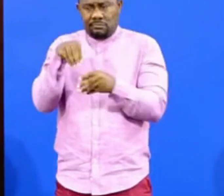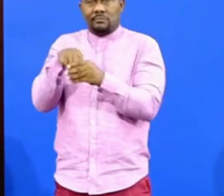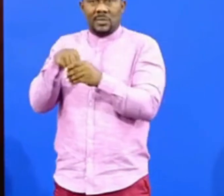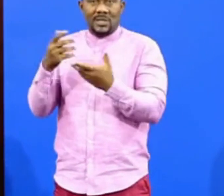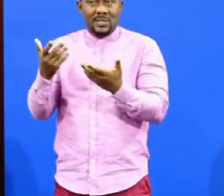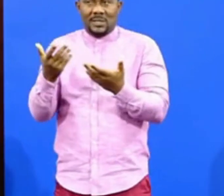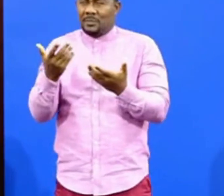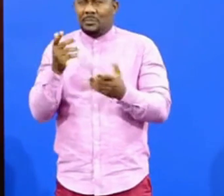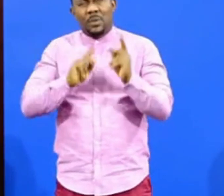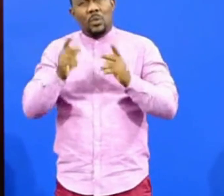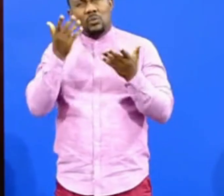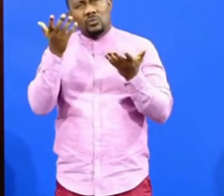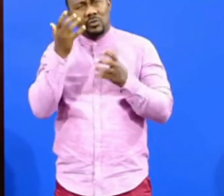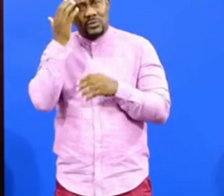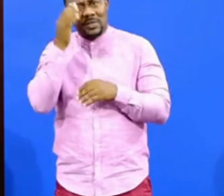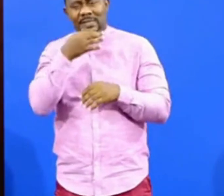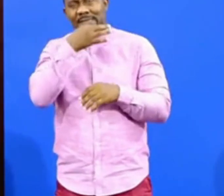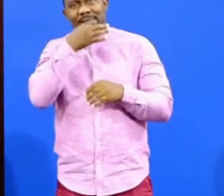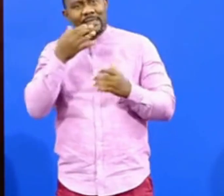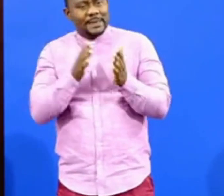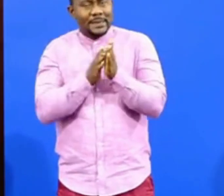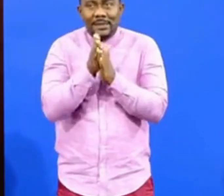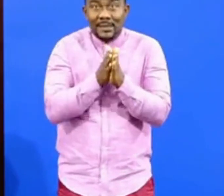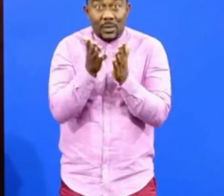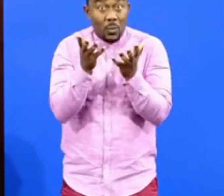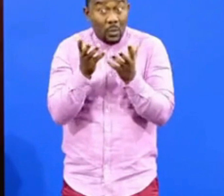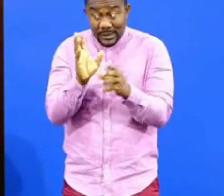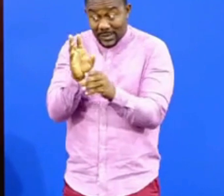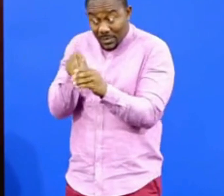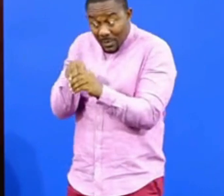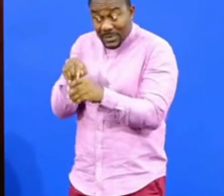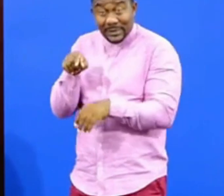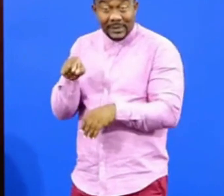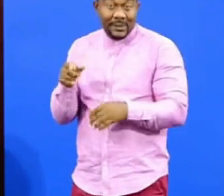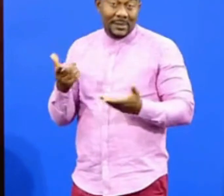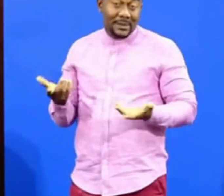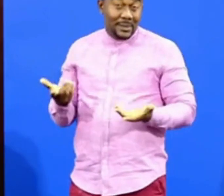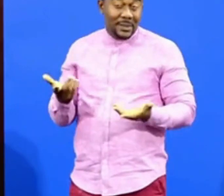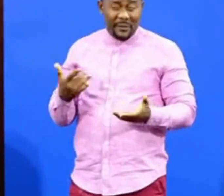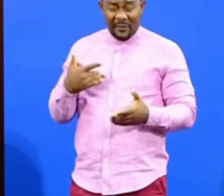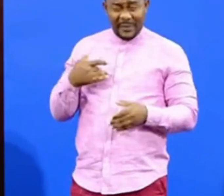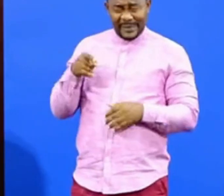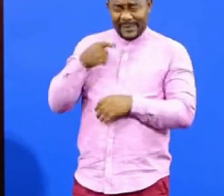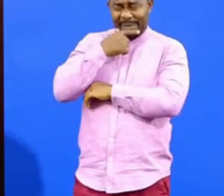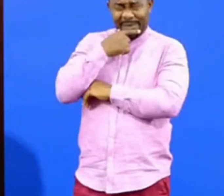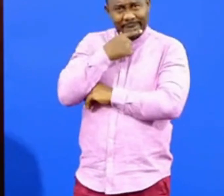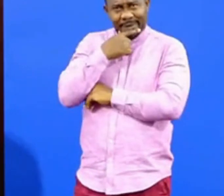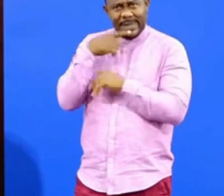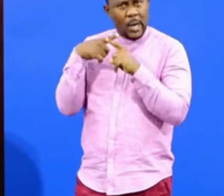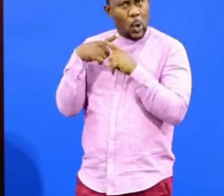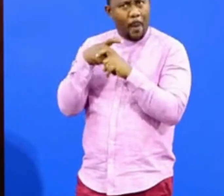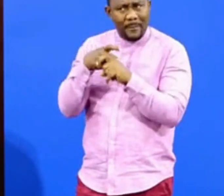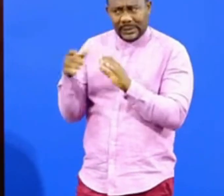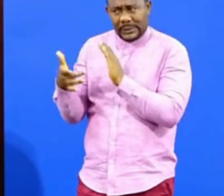because people often want to know, are farmers, interested and able to trade through the exchange? Is it not too technological? But we have farmers who are